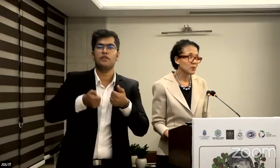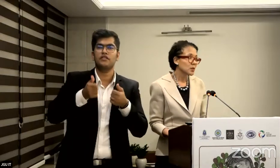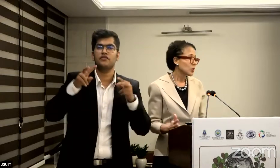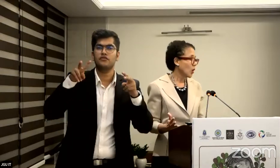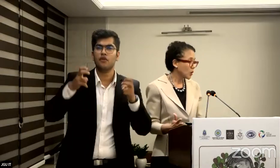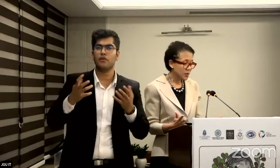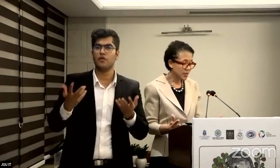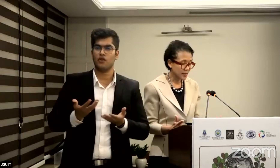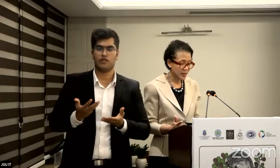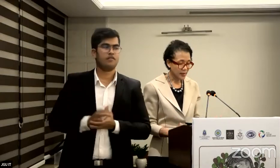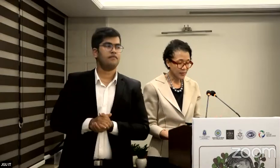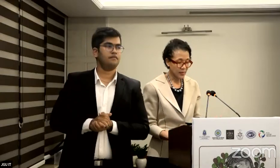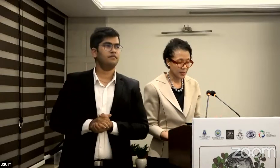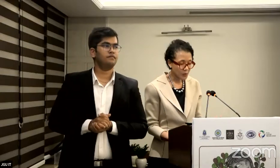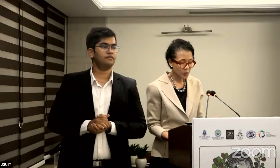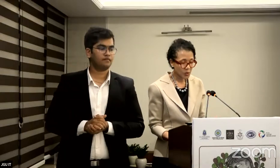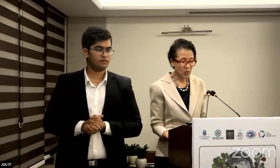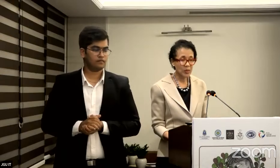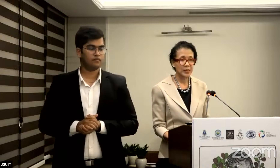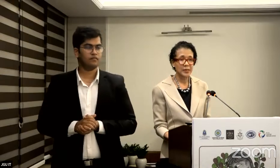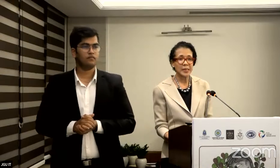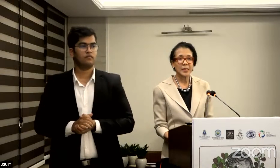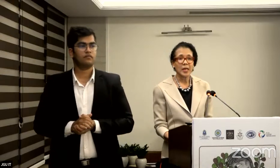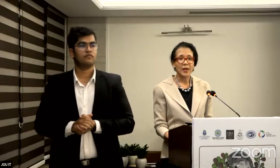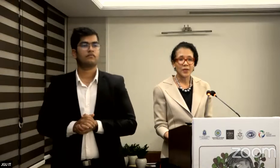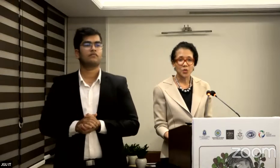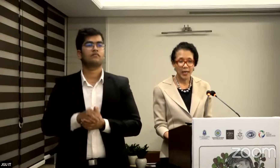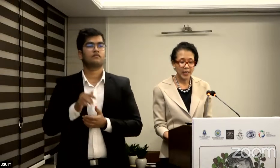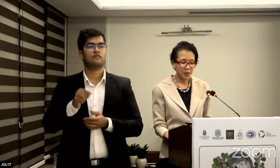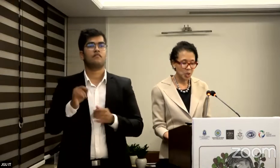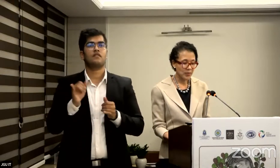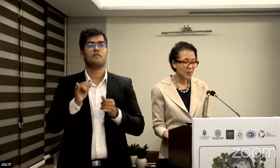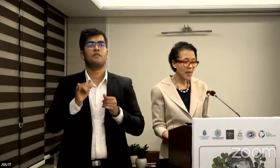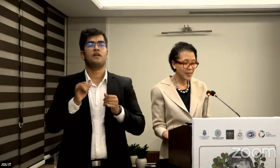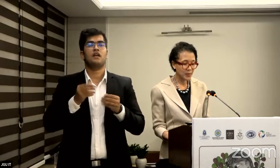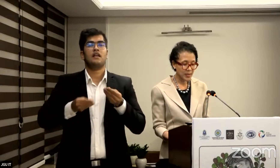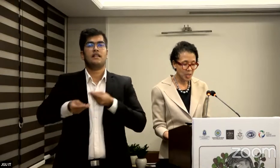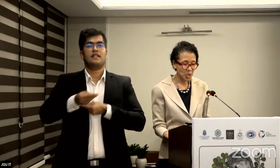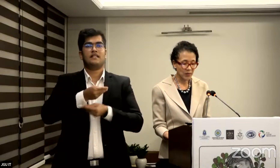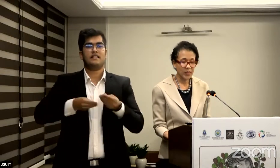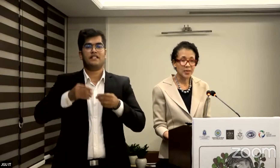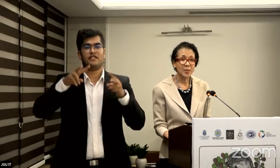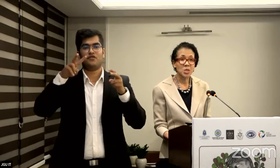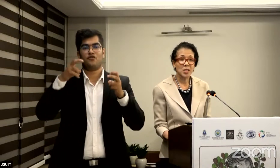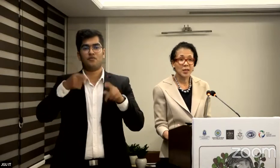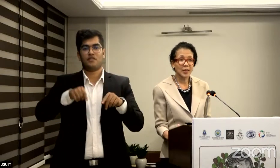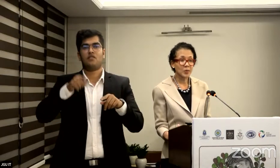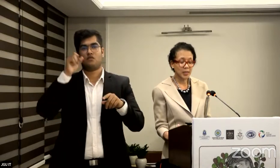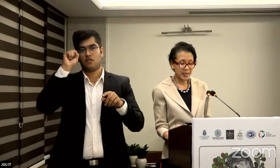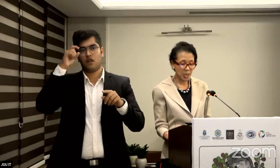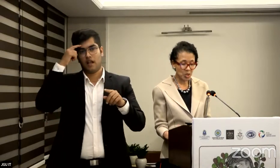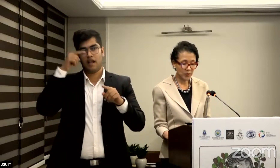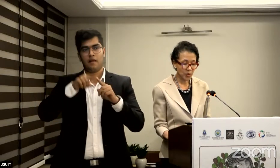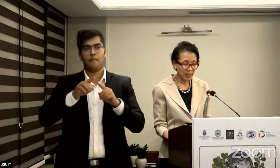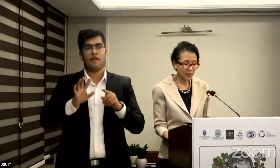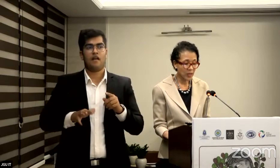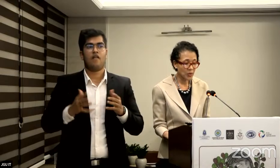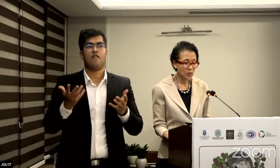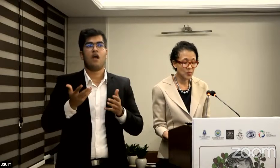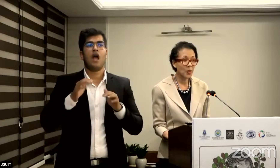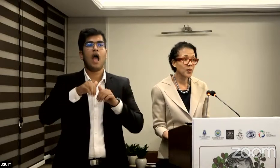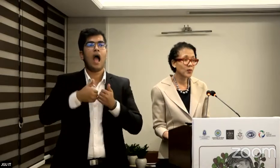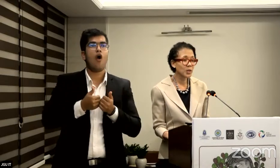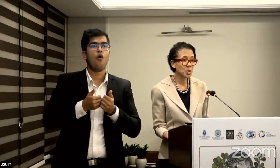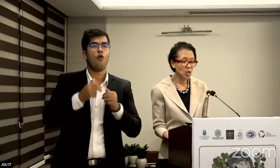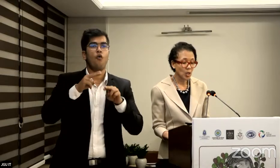advantage holds as a central goal of the trading regime the maximization of consumption and the liberalization of trade